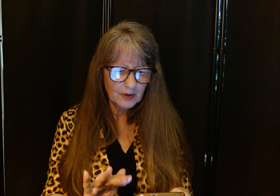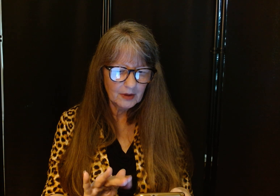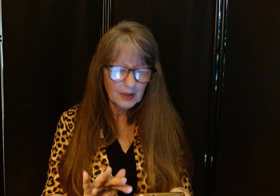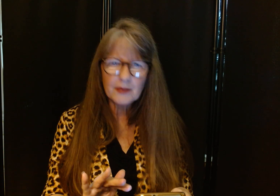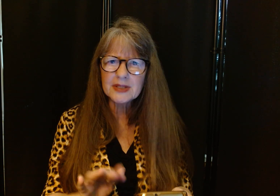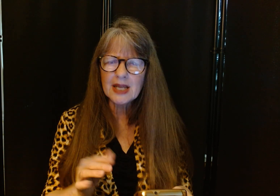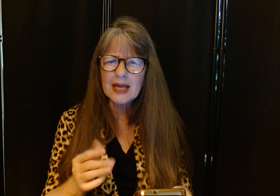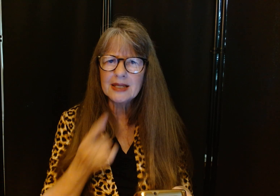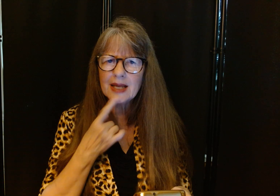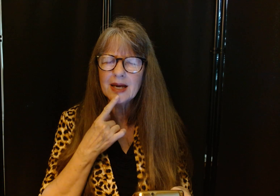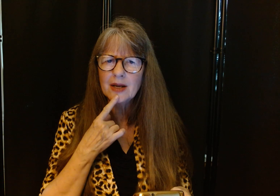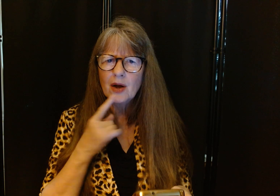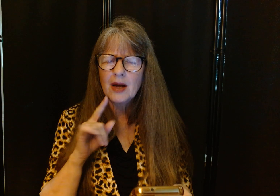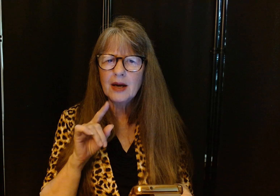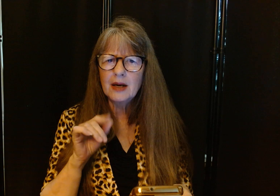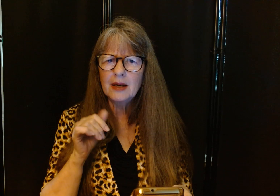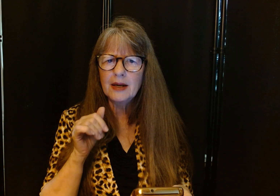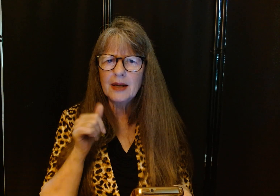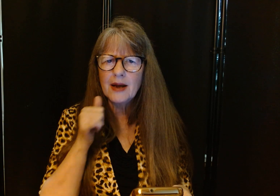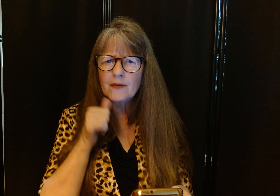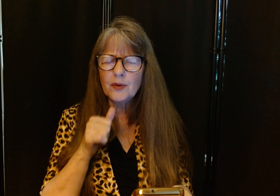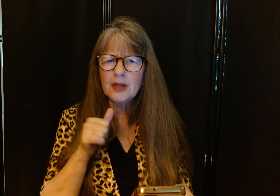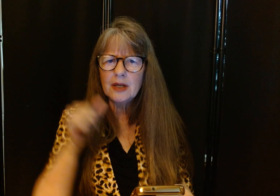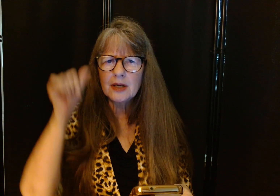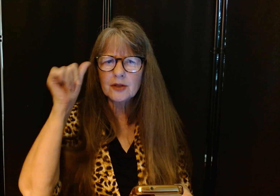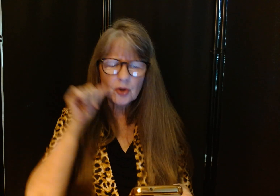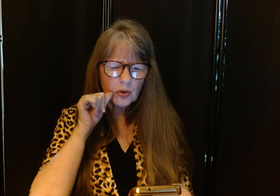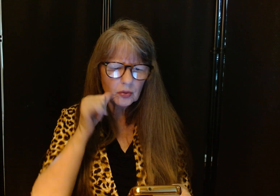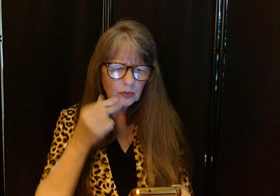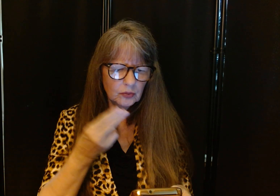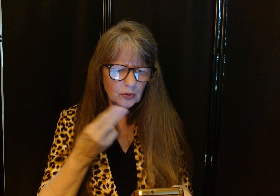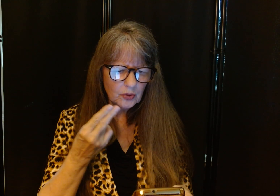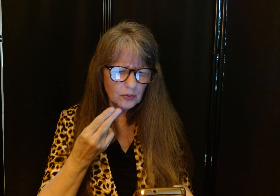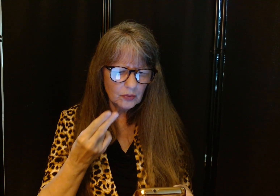it was saying that, every adult use,